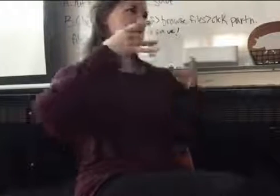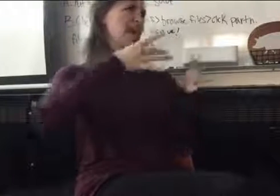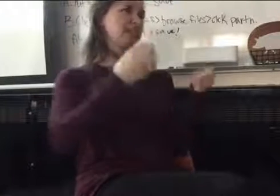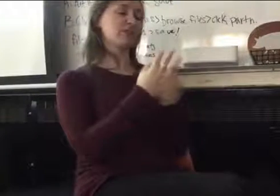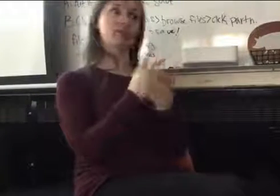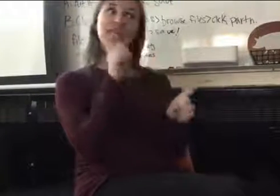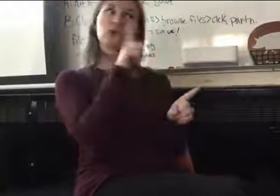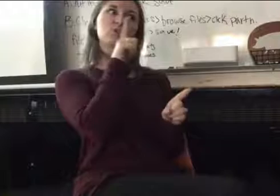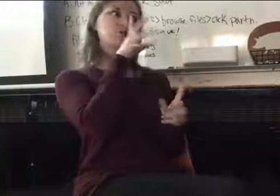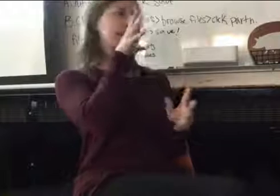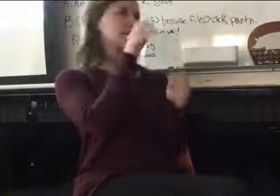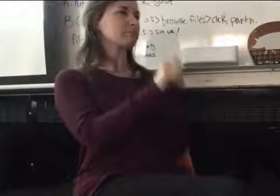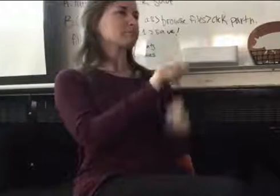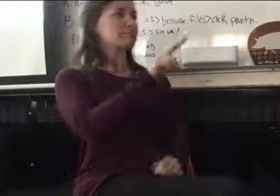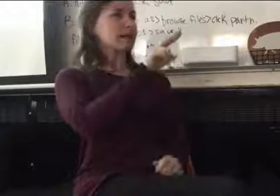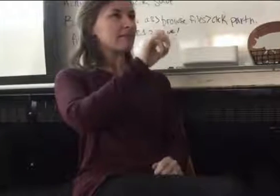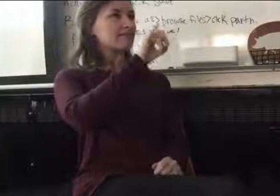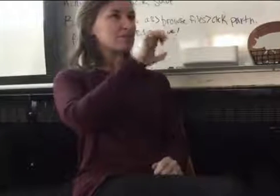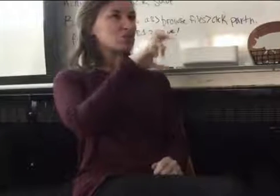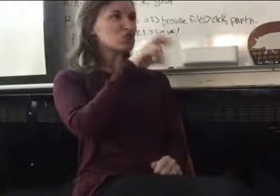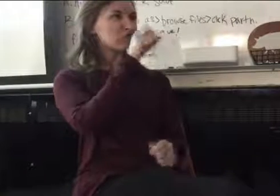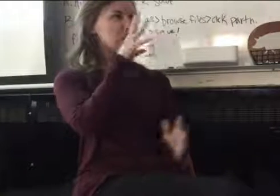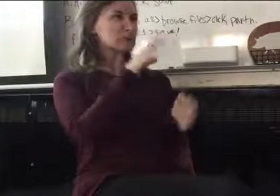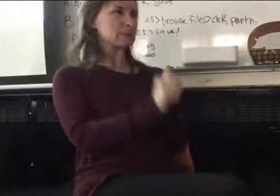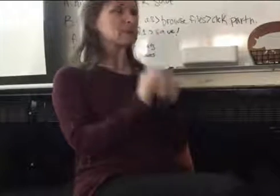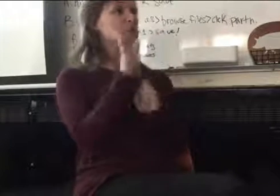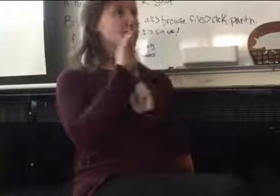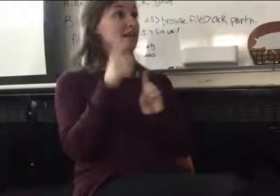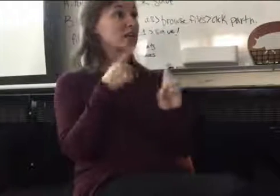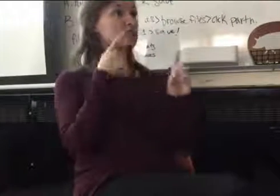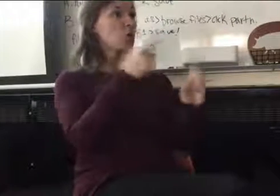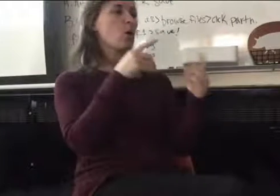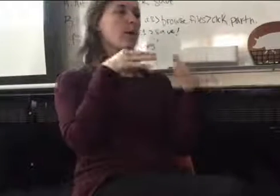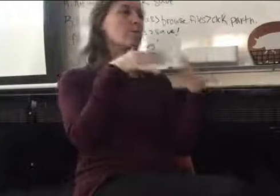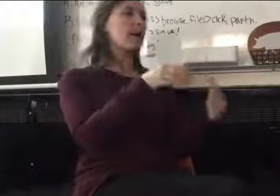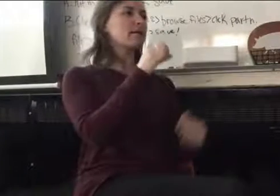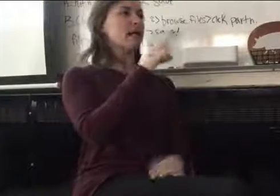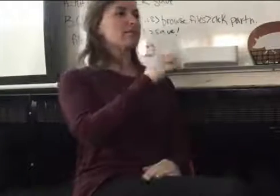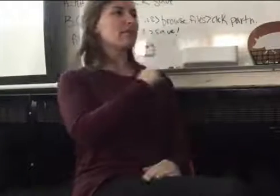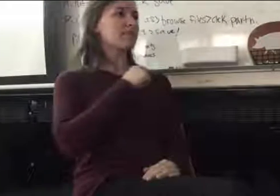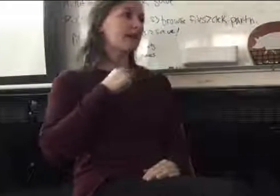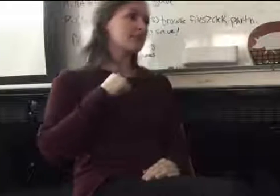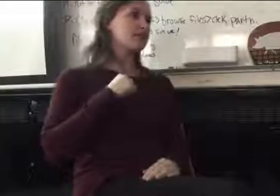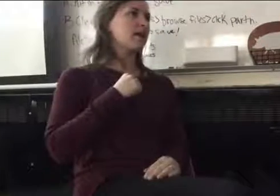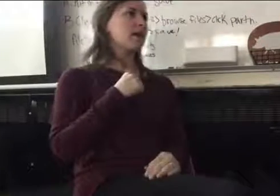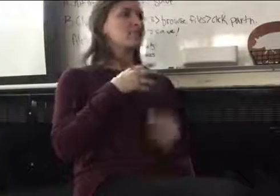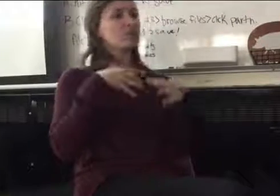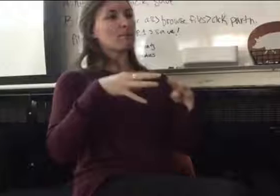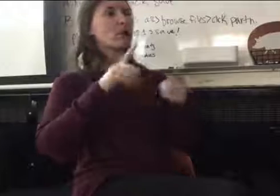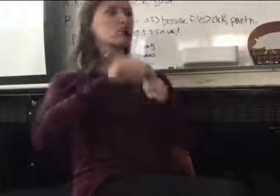vicious. Basically, what his goal was, he's going to do this thing called the Battle of Atlanta, Sherman's March to the Sea.